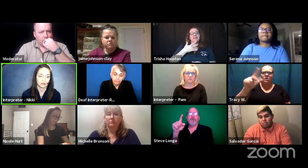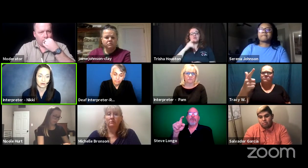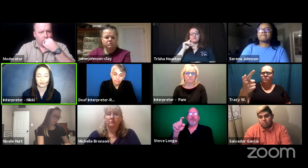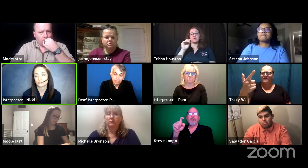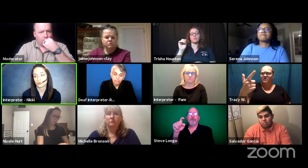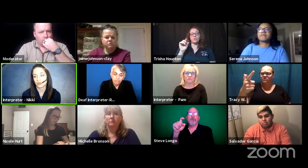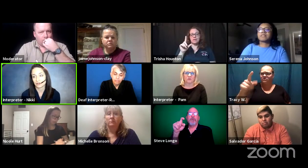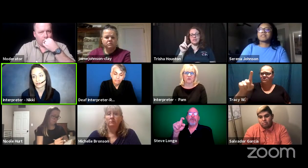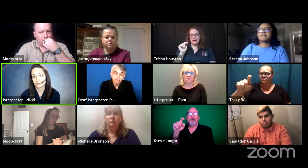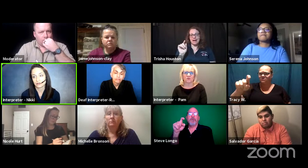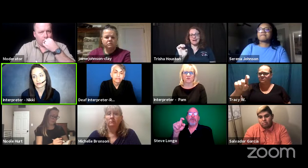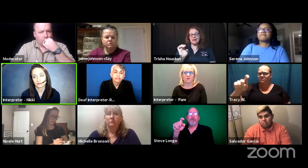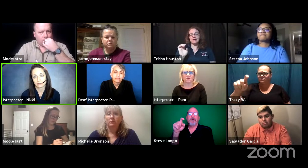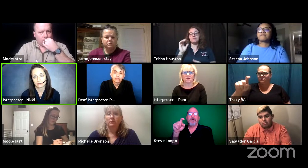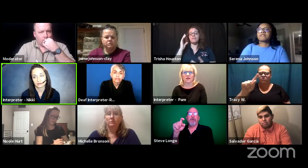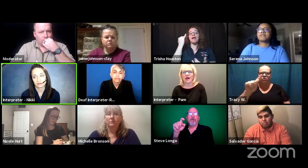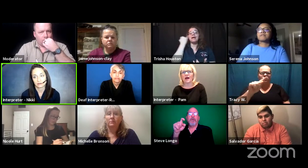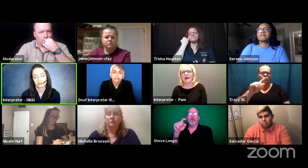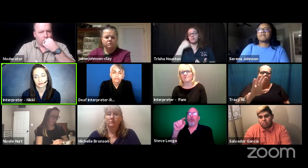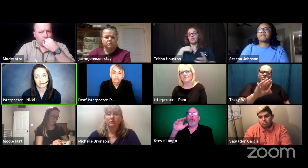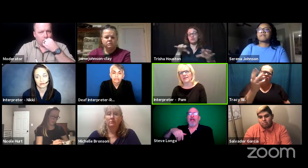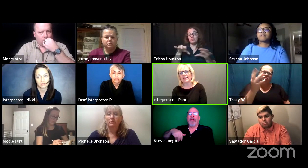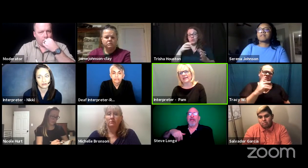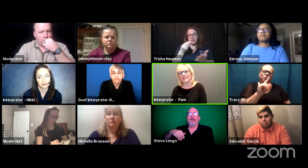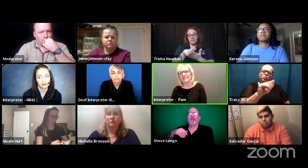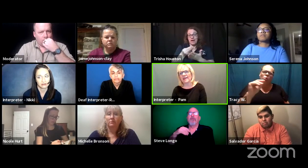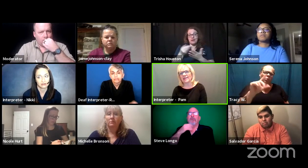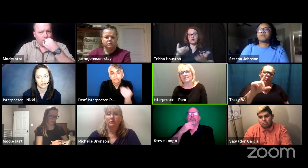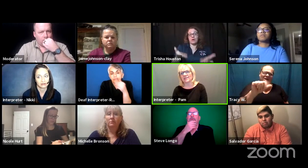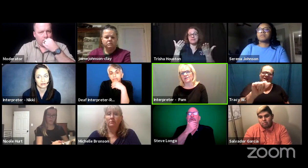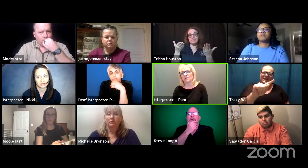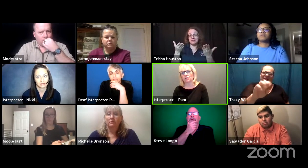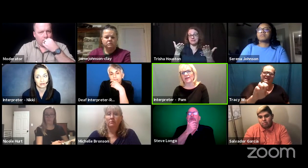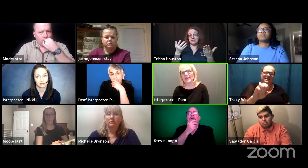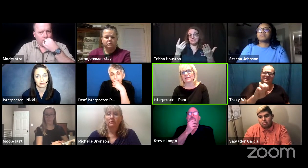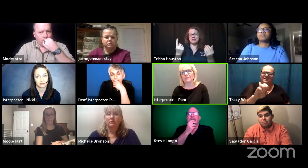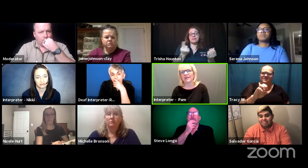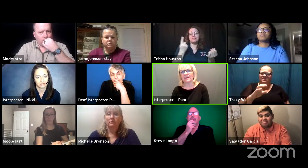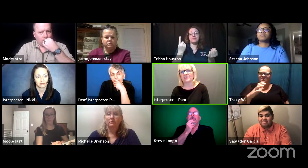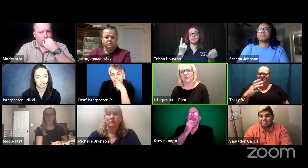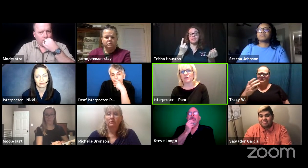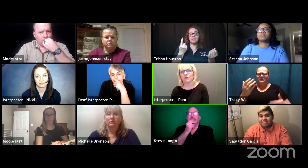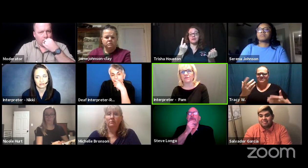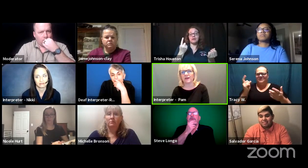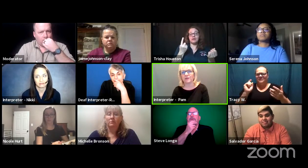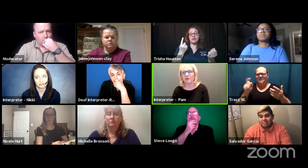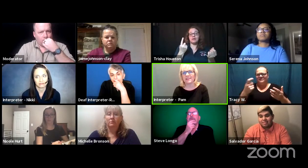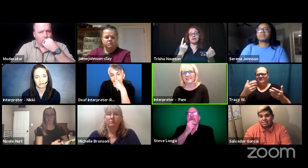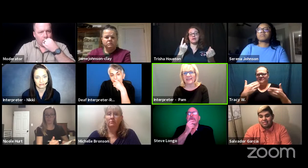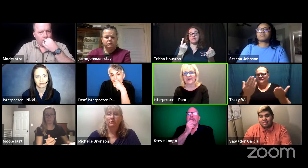So 21st. I'm feeling that that is a little too late because if we do fundraising,